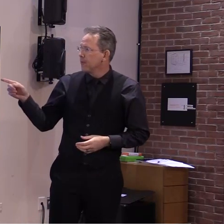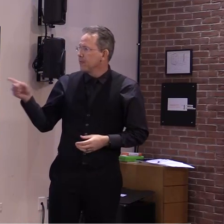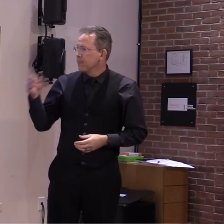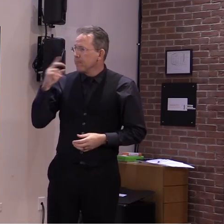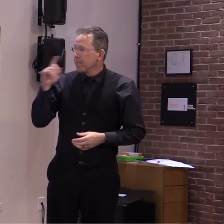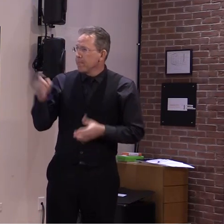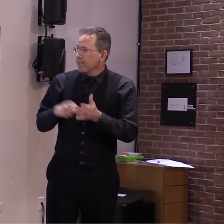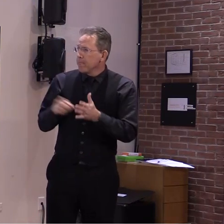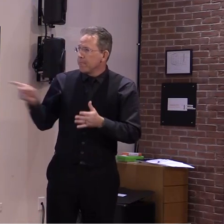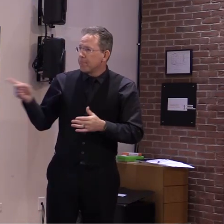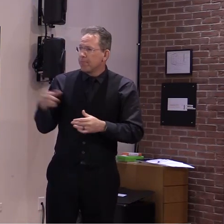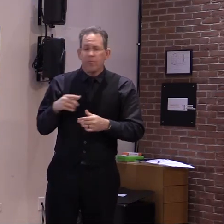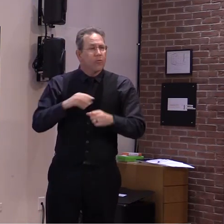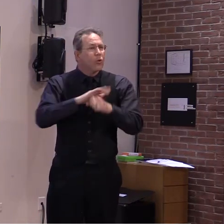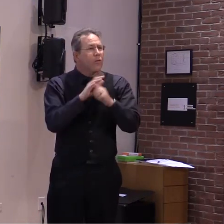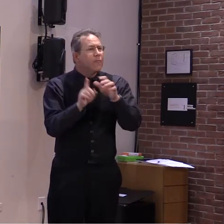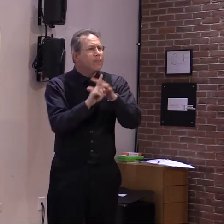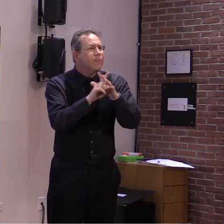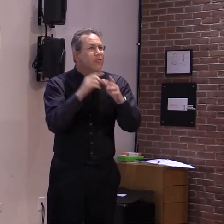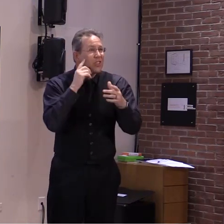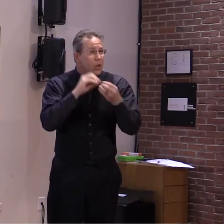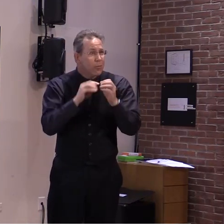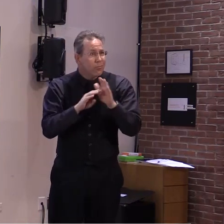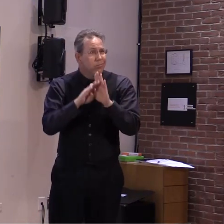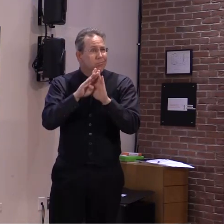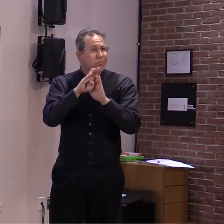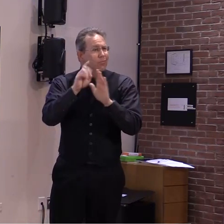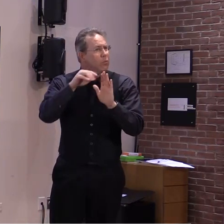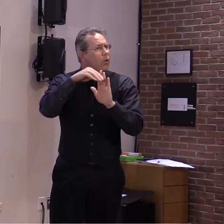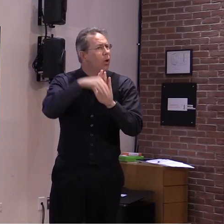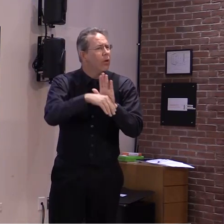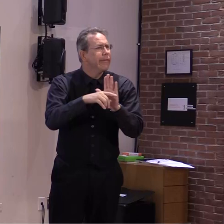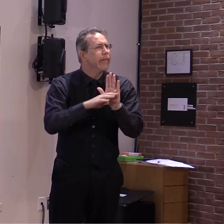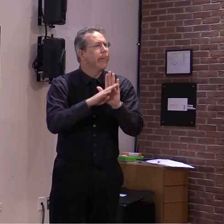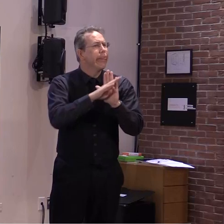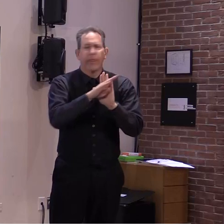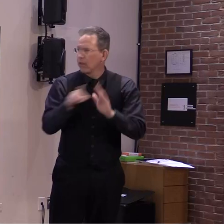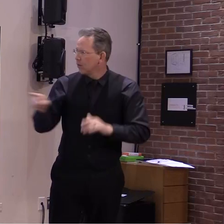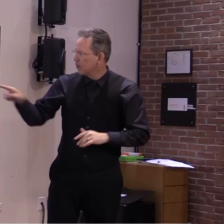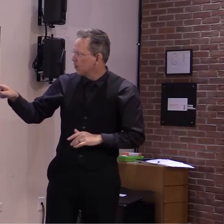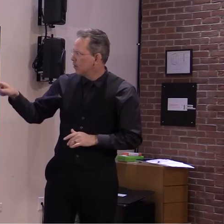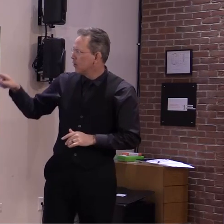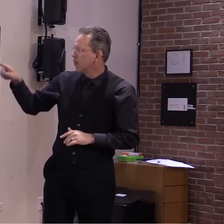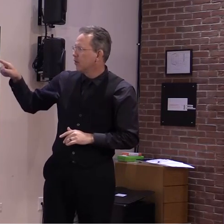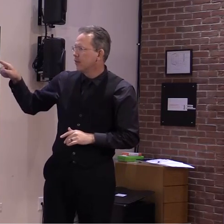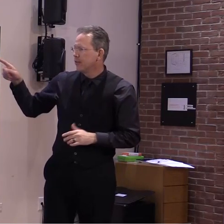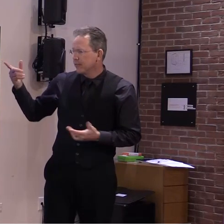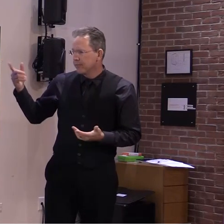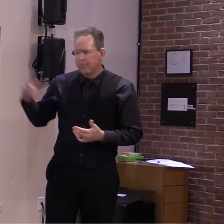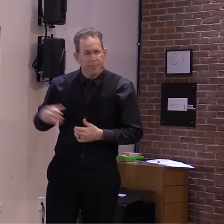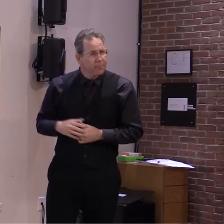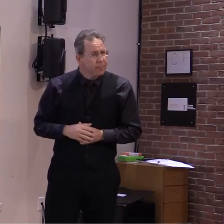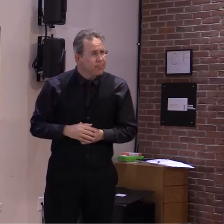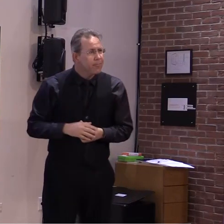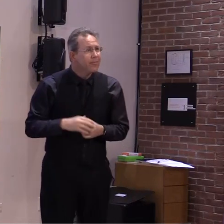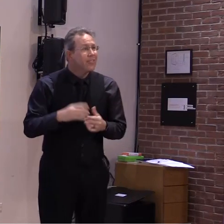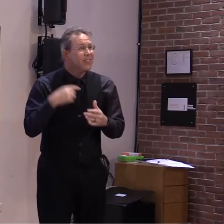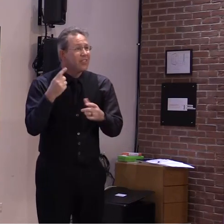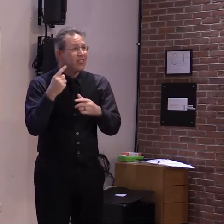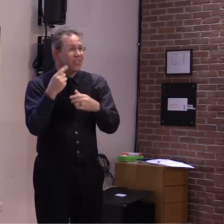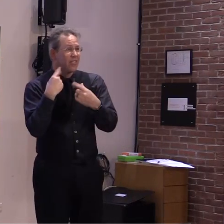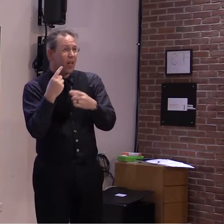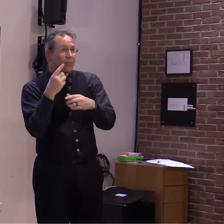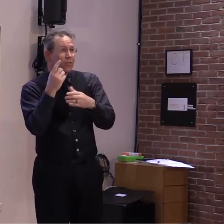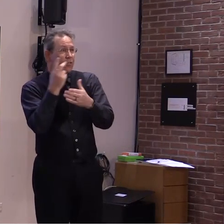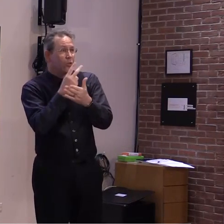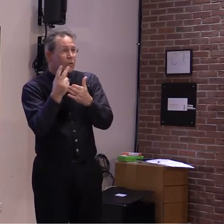there's a continued rise in cases over the last few days. The Vermont 14-day case rate average is close to an all-time